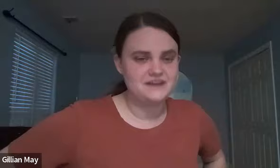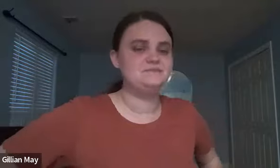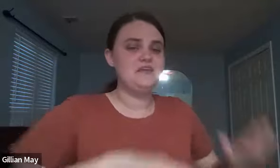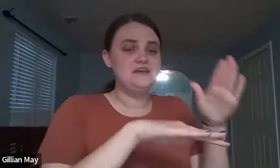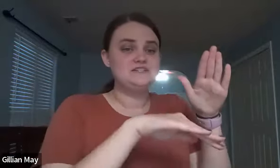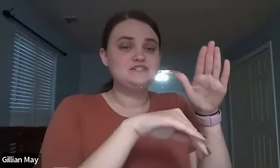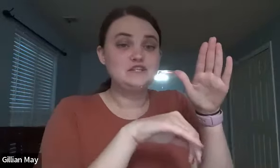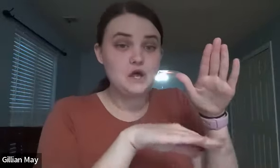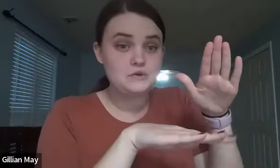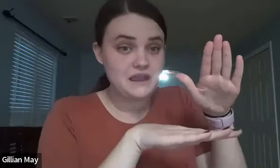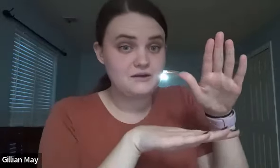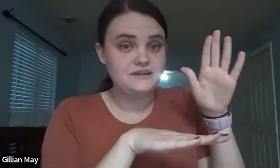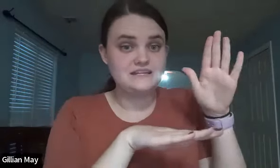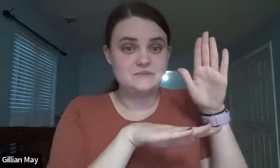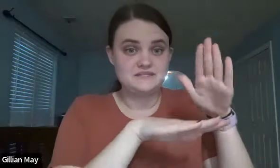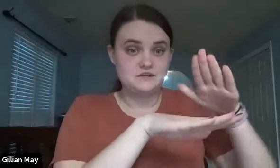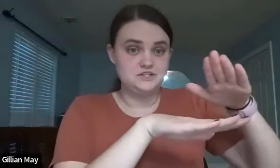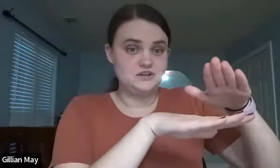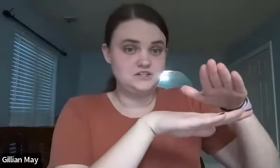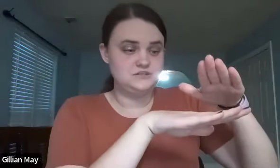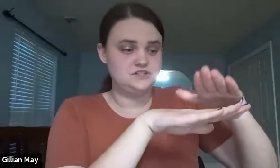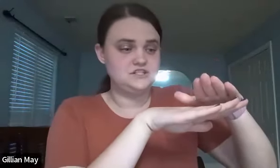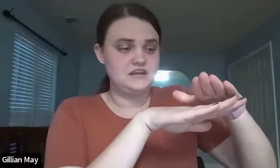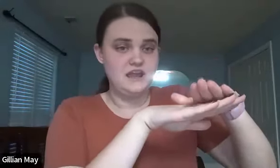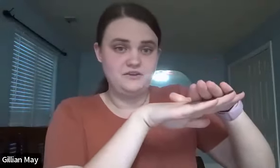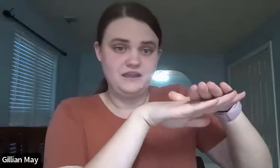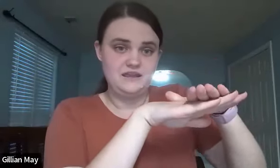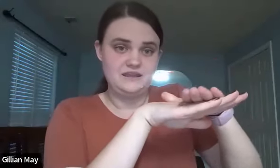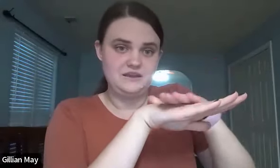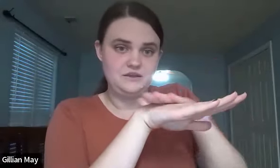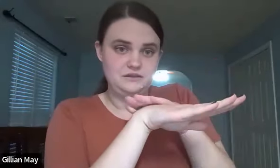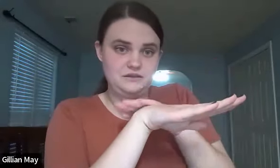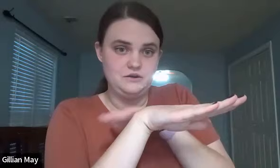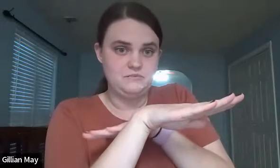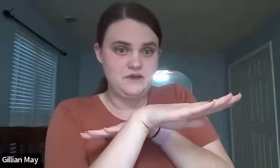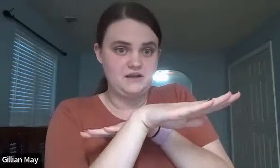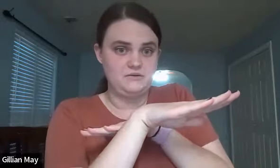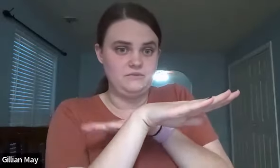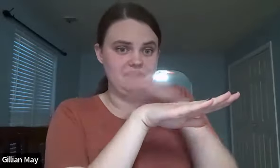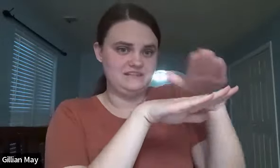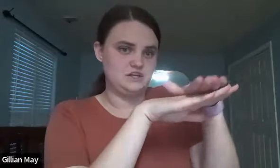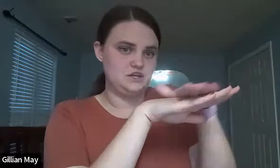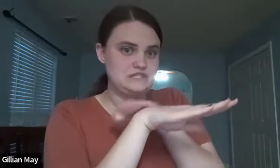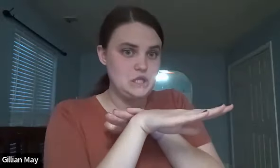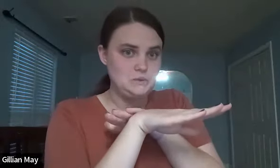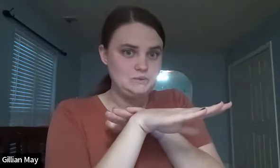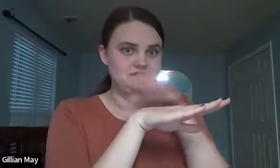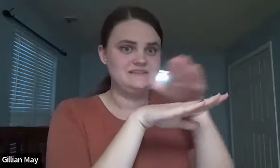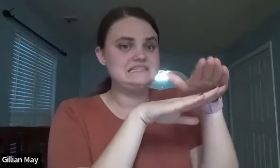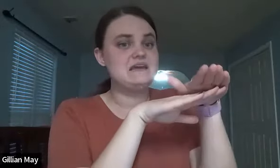fast. Slow down is basically what you're going to do is you're just going to have your hand go back on, like it's going to go slow. This is a sign